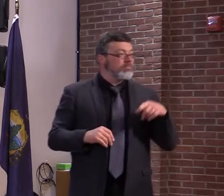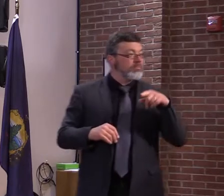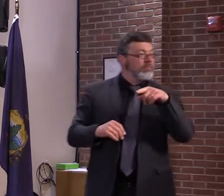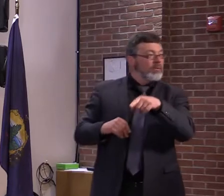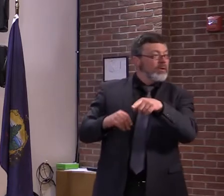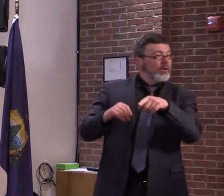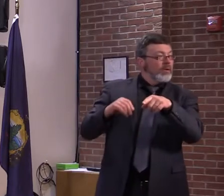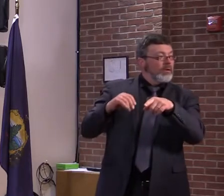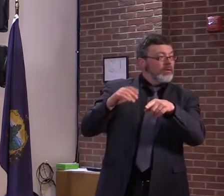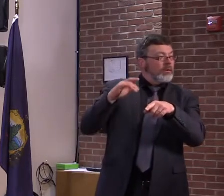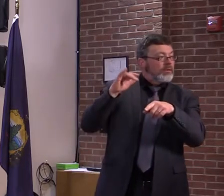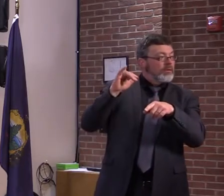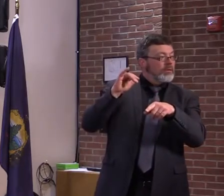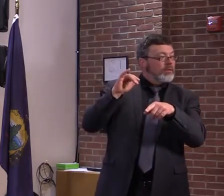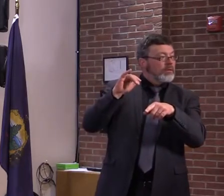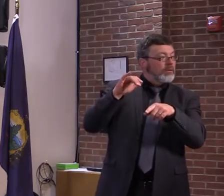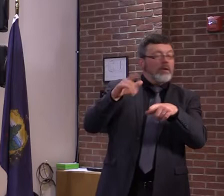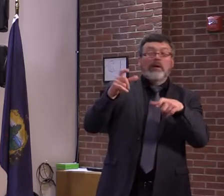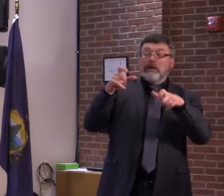settlement? Sure.